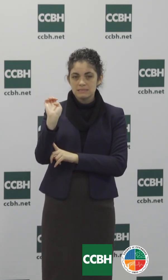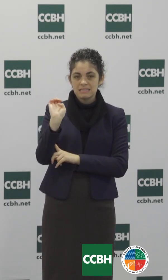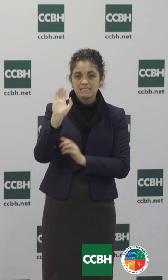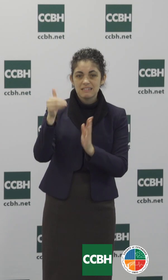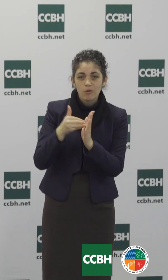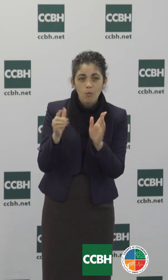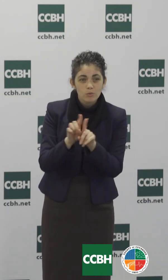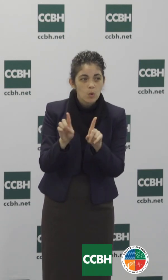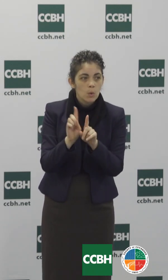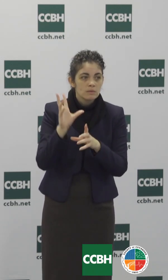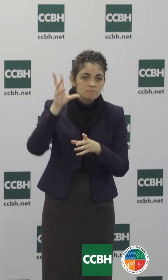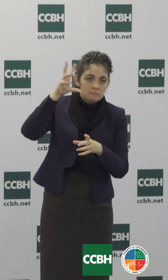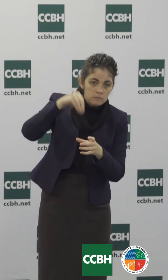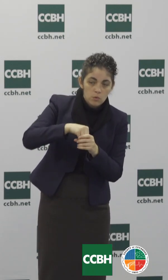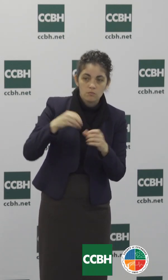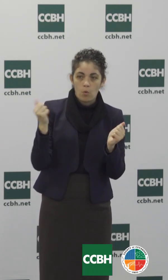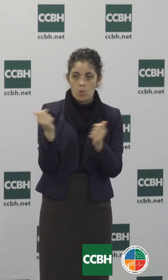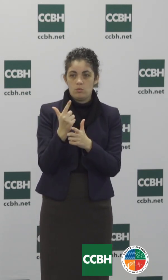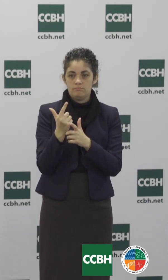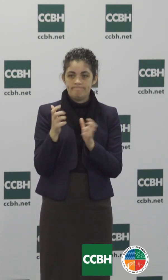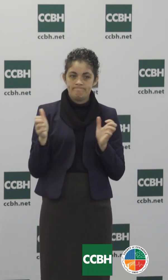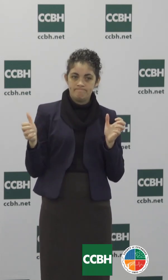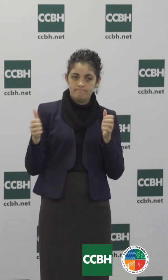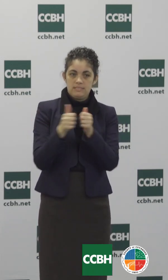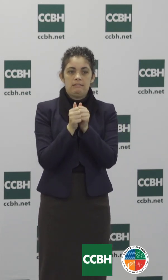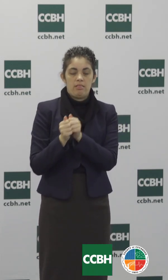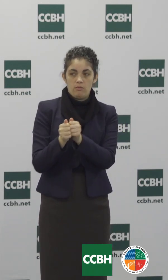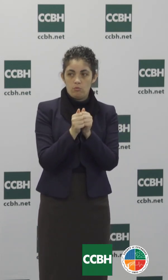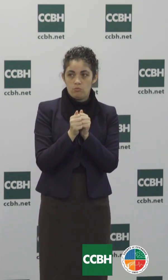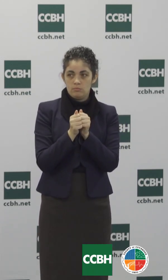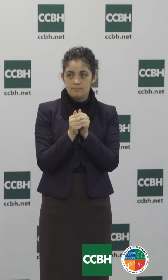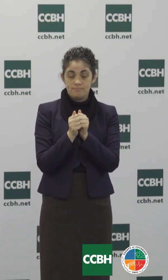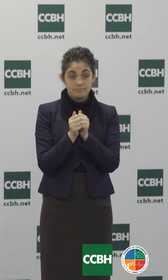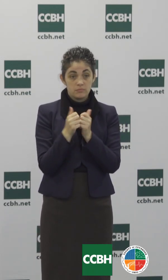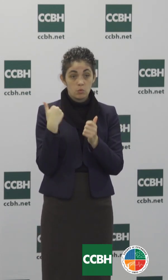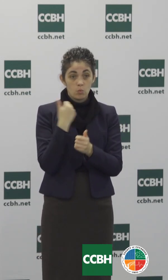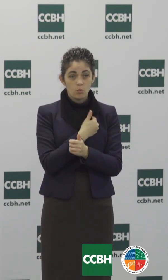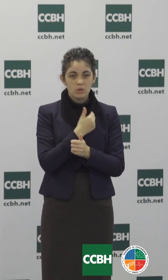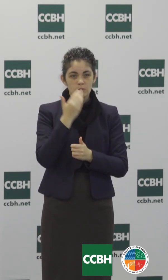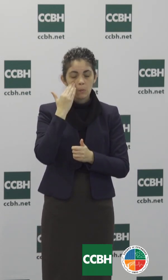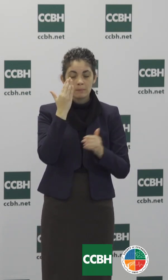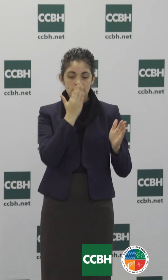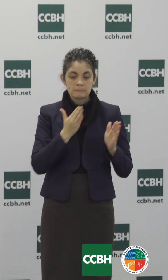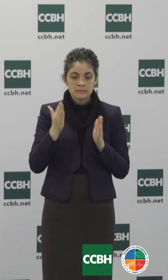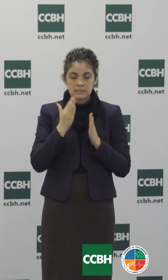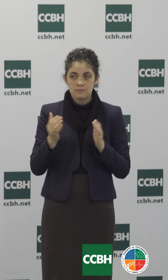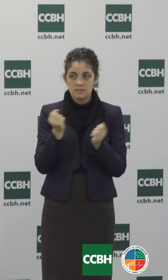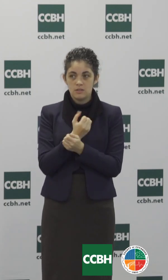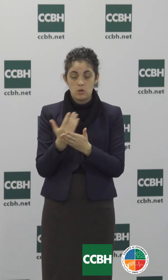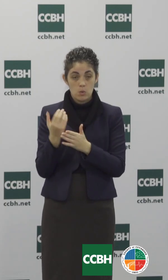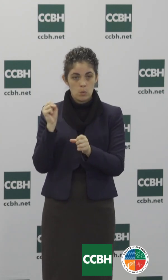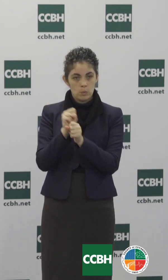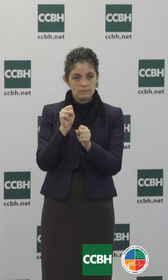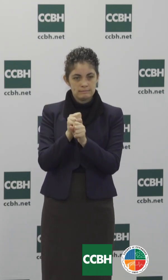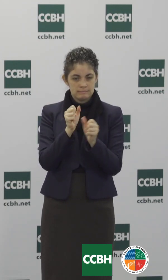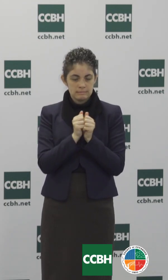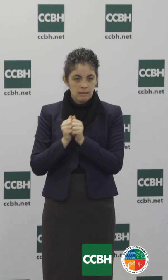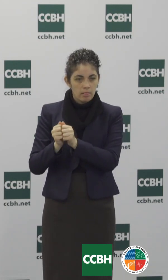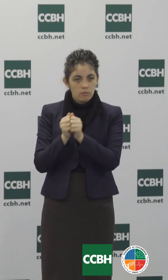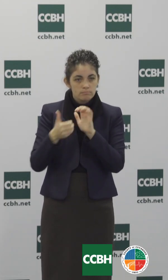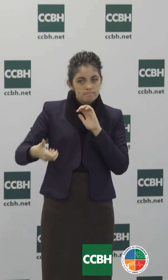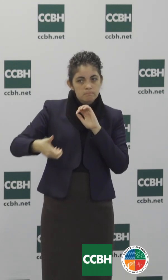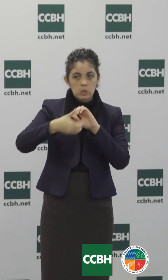that Executive Budish has stood up for the community, working very closely with